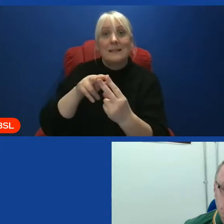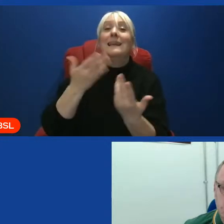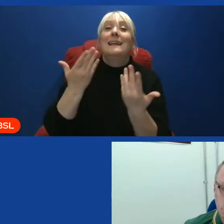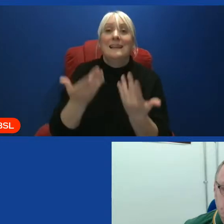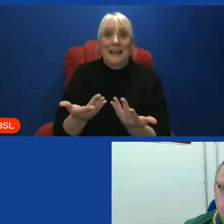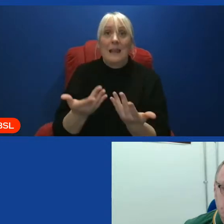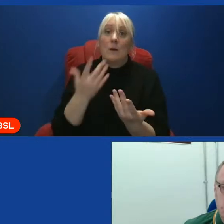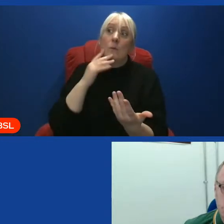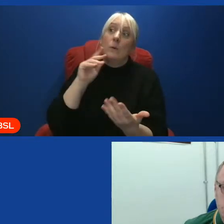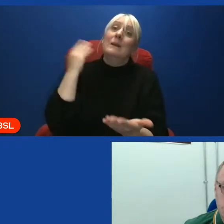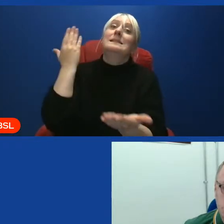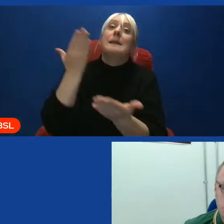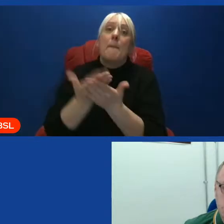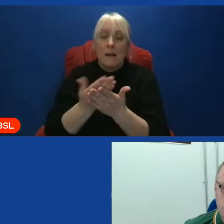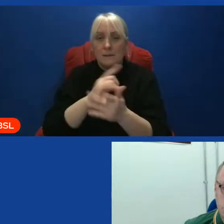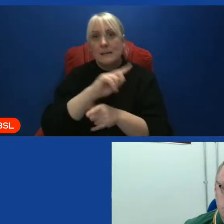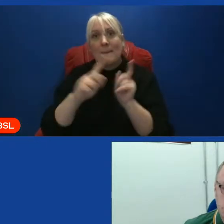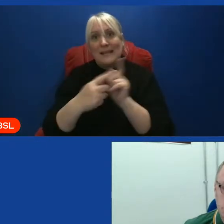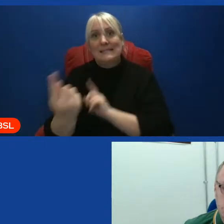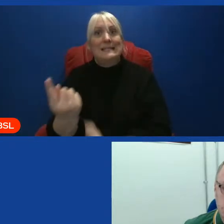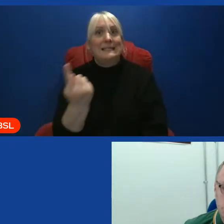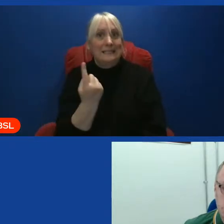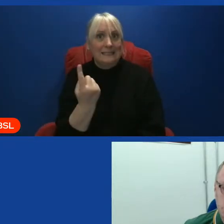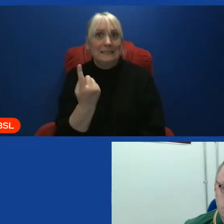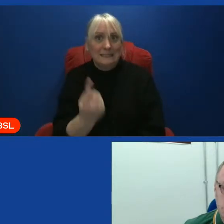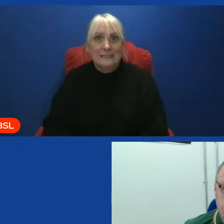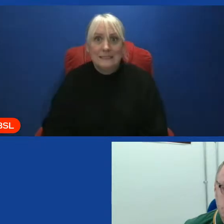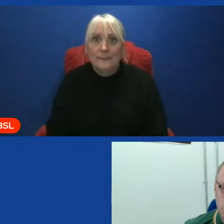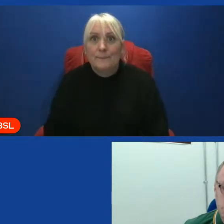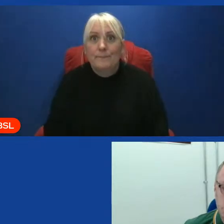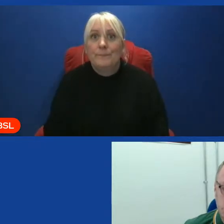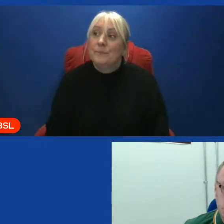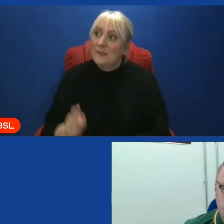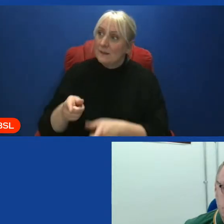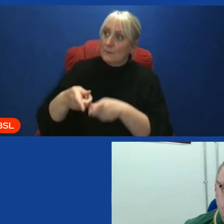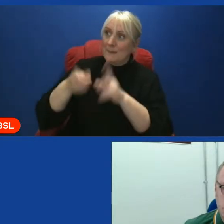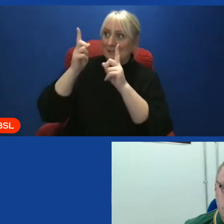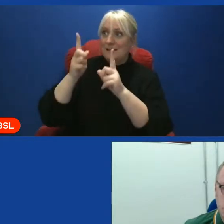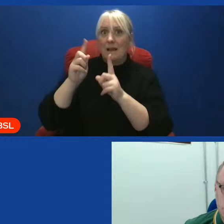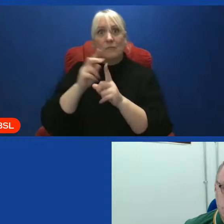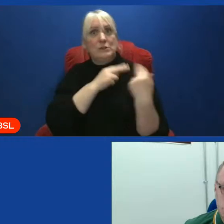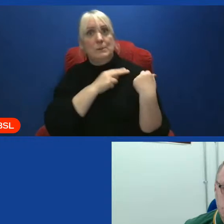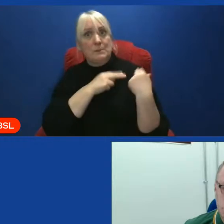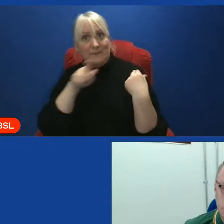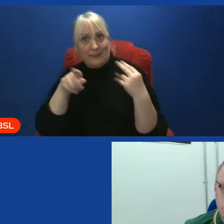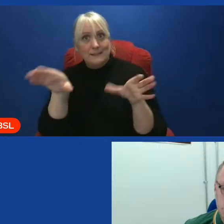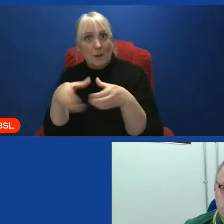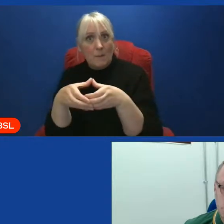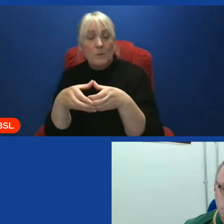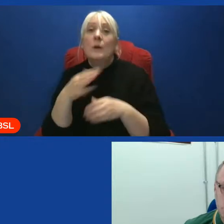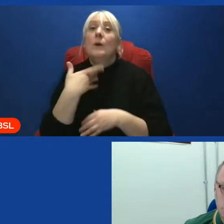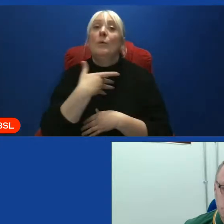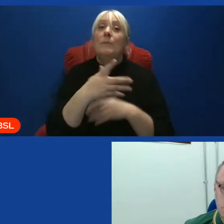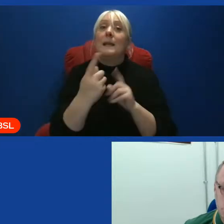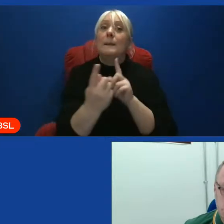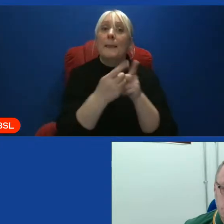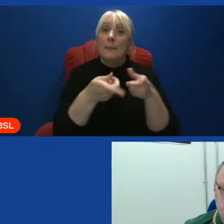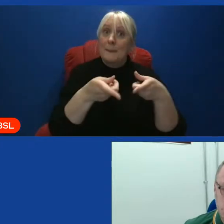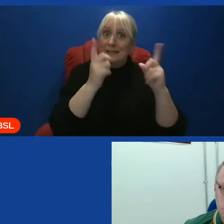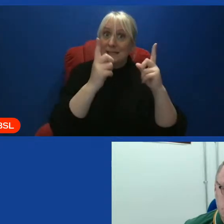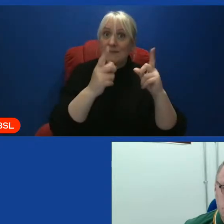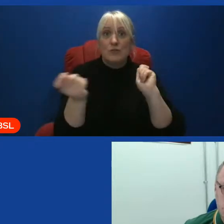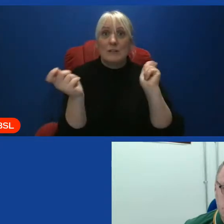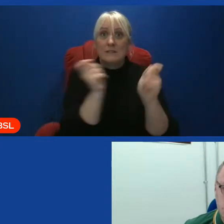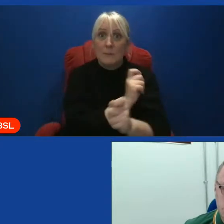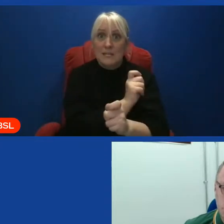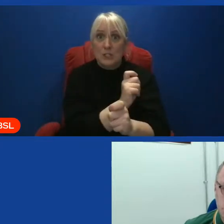demanding a meeting with the Minister for the department. We've met with the Minister for Transformation. He took some